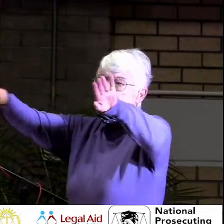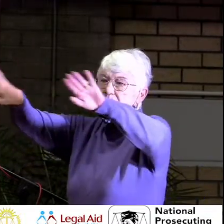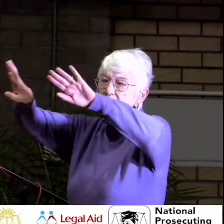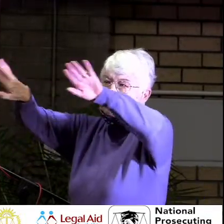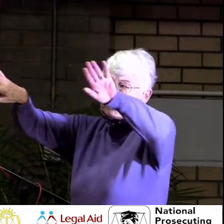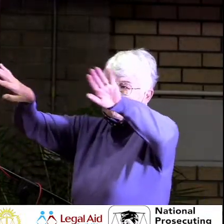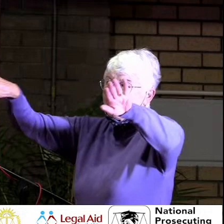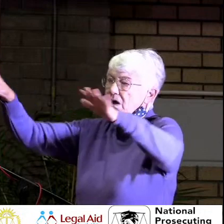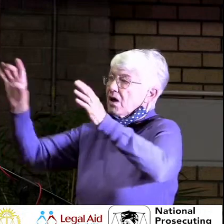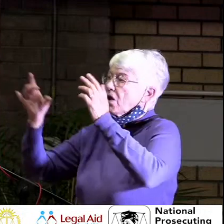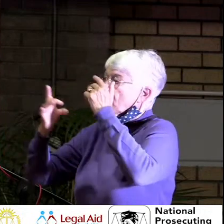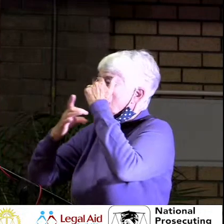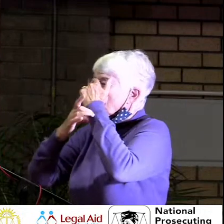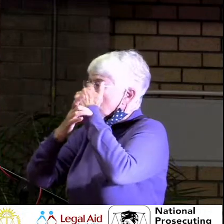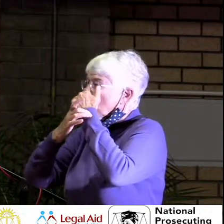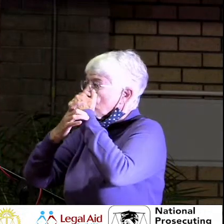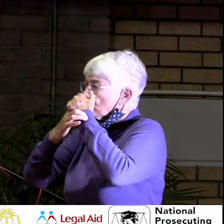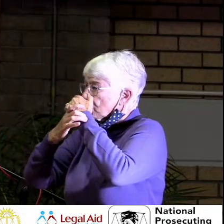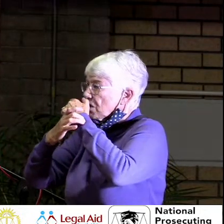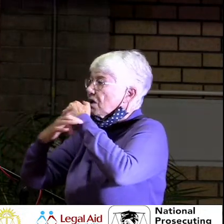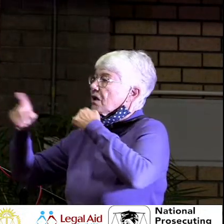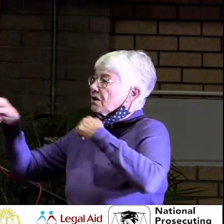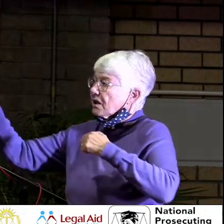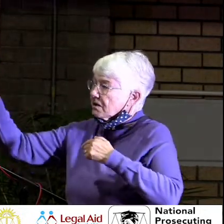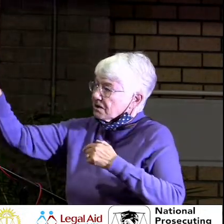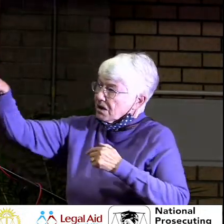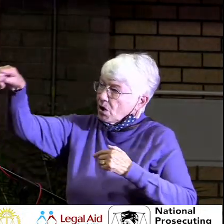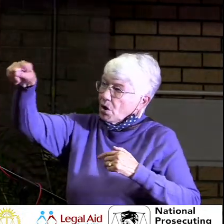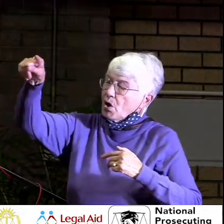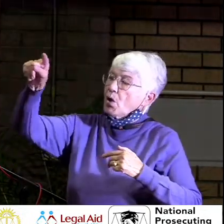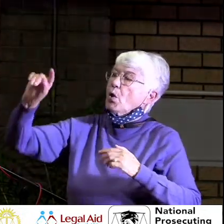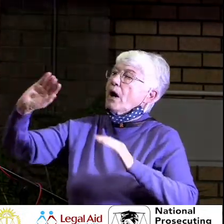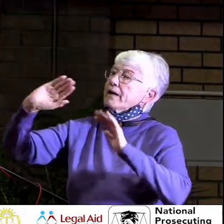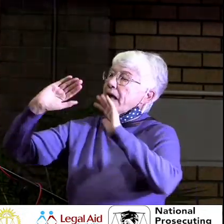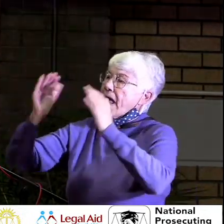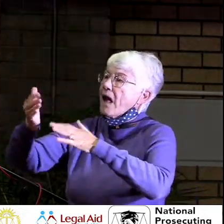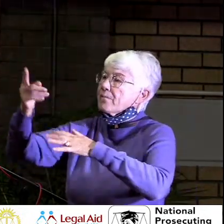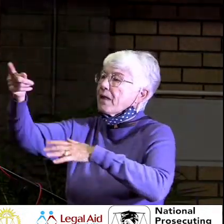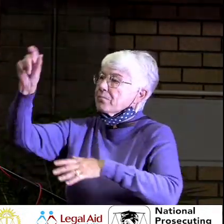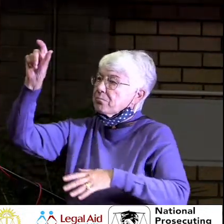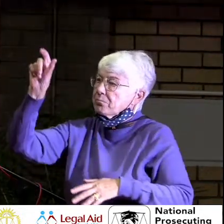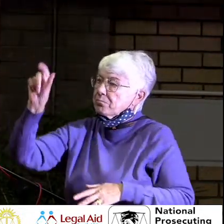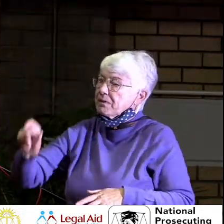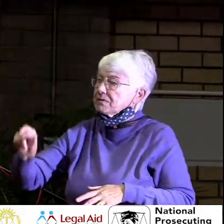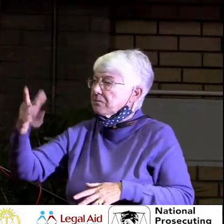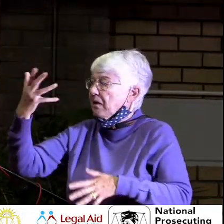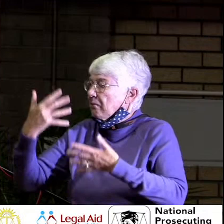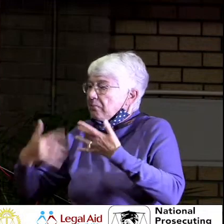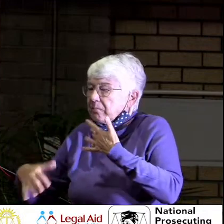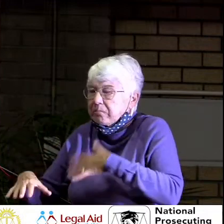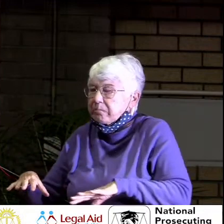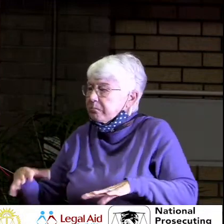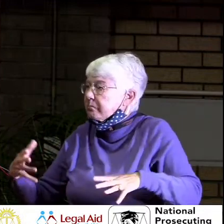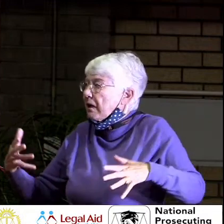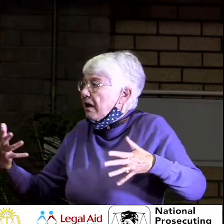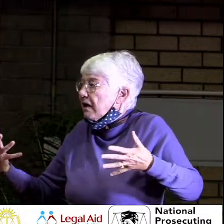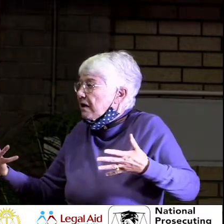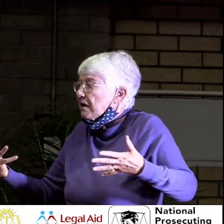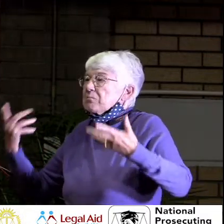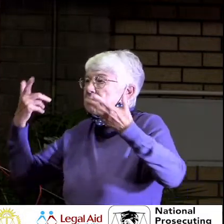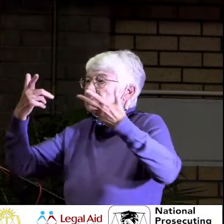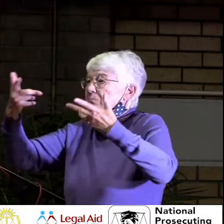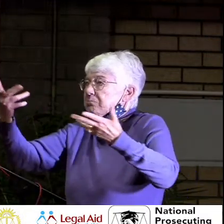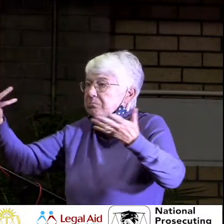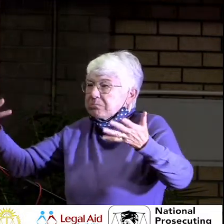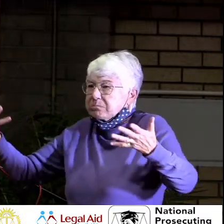with us is attending to the person that has collapsed. I've been requested that because of